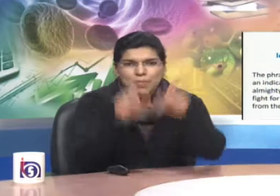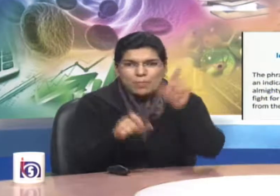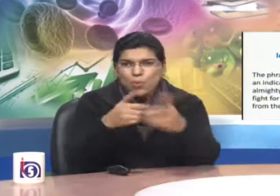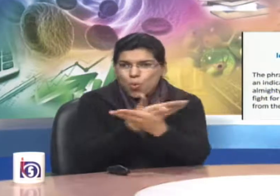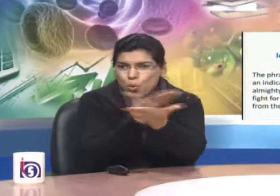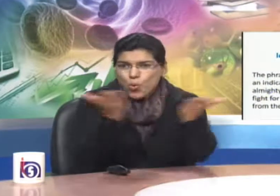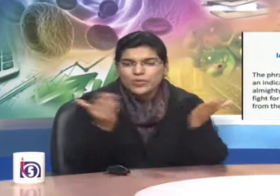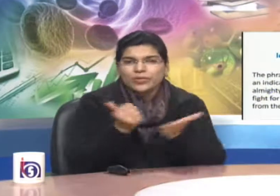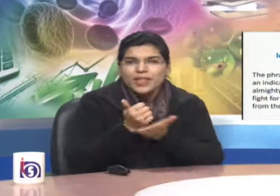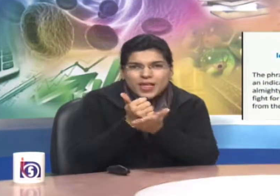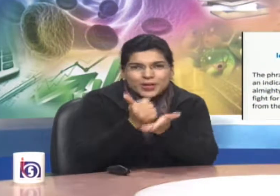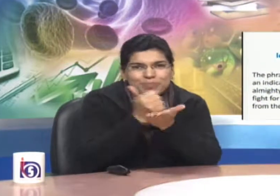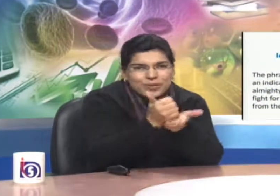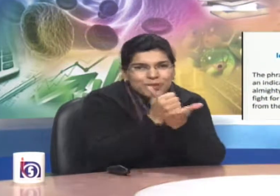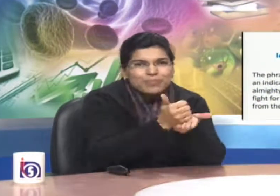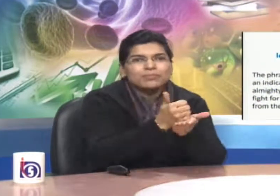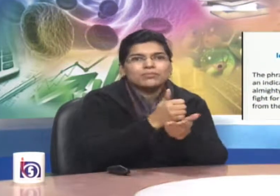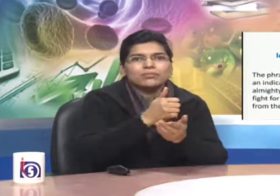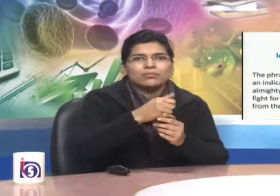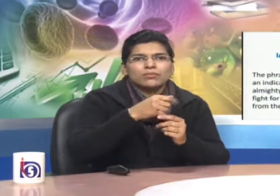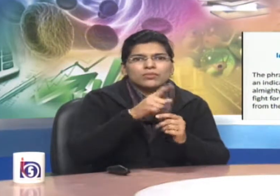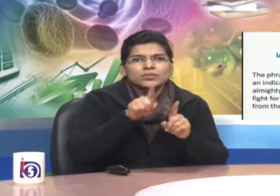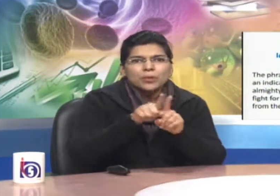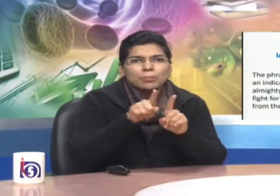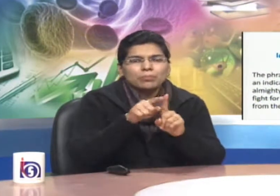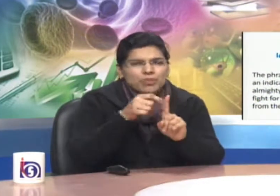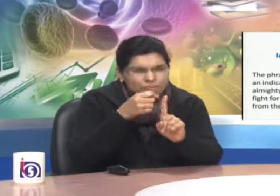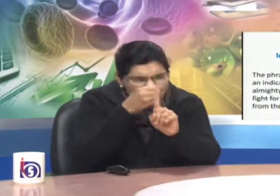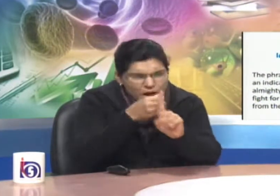to help people in India